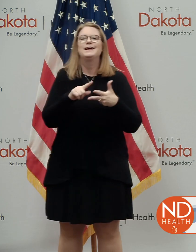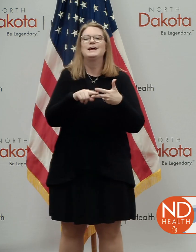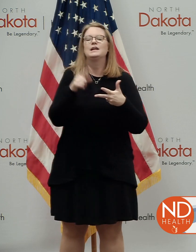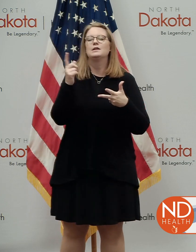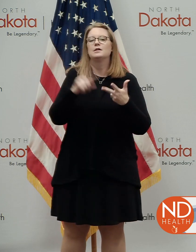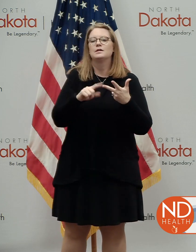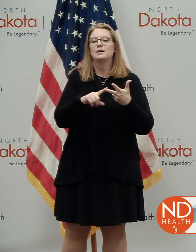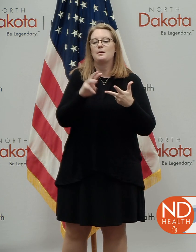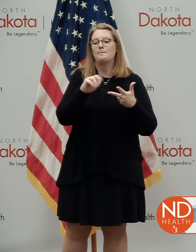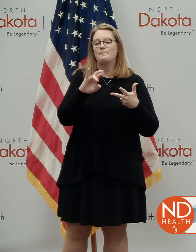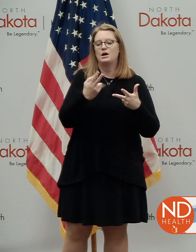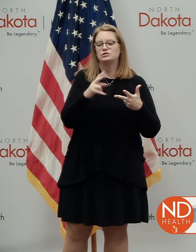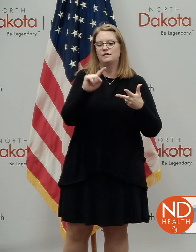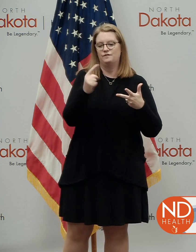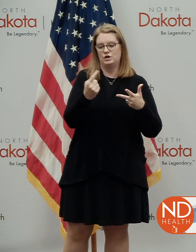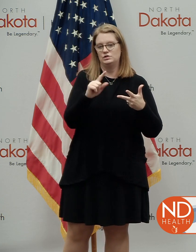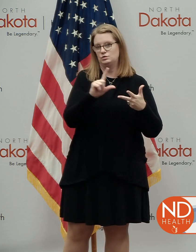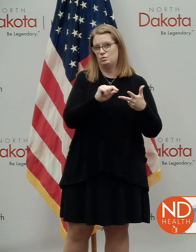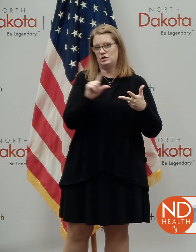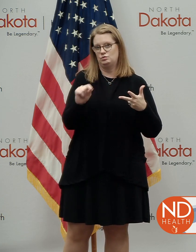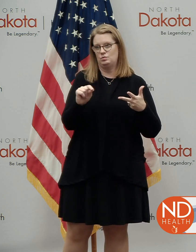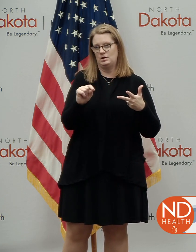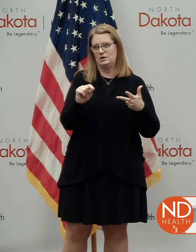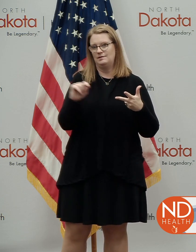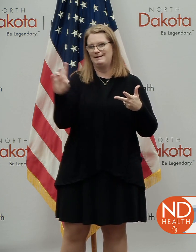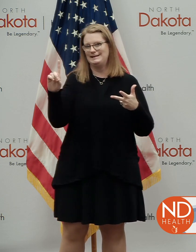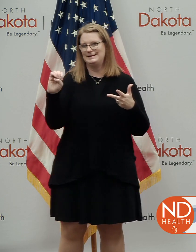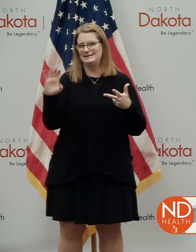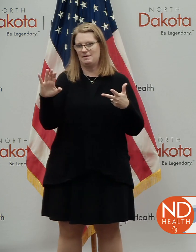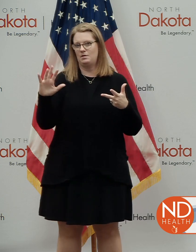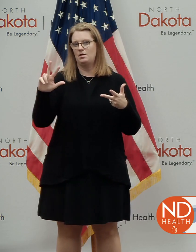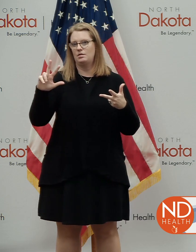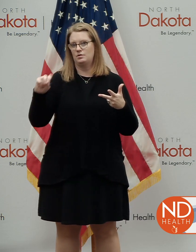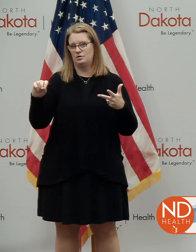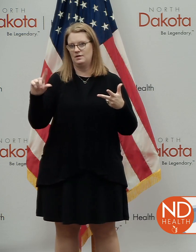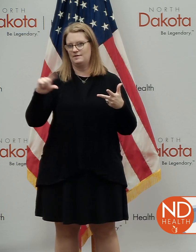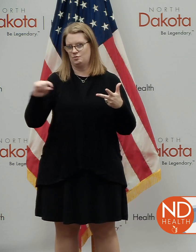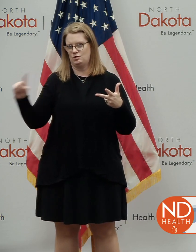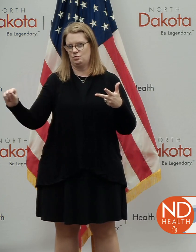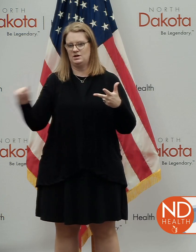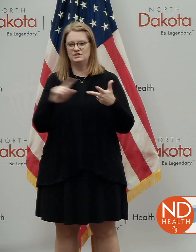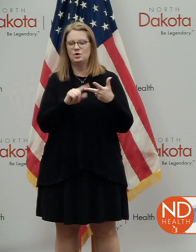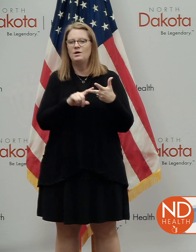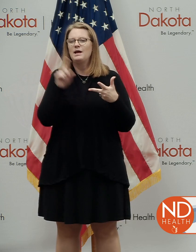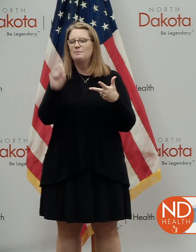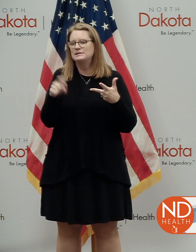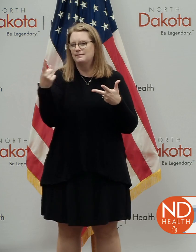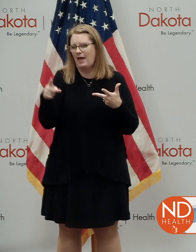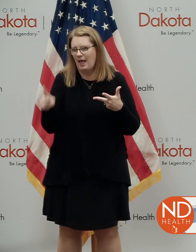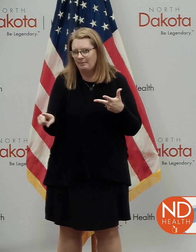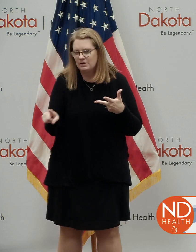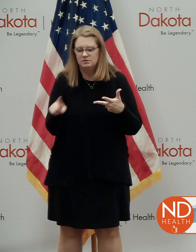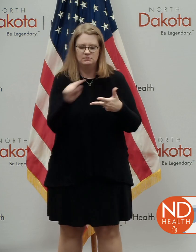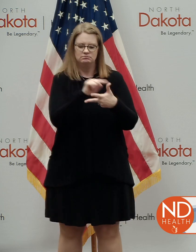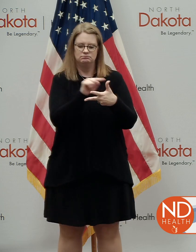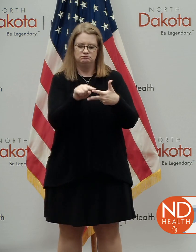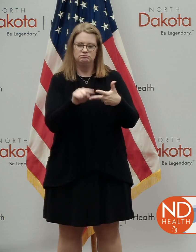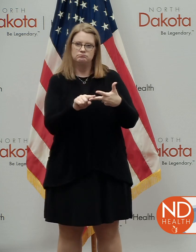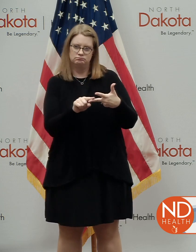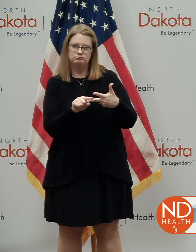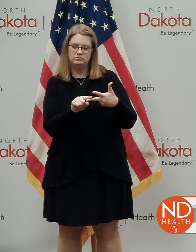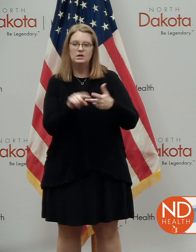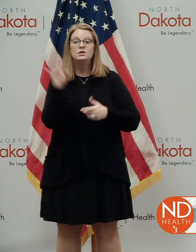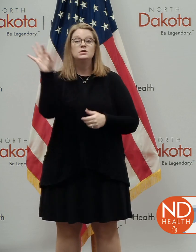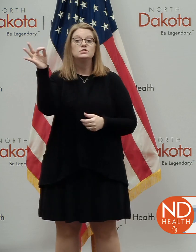period of March 1, 2020 and December 30th of 2020. So we've had those guidelines. Federal